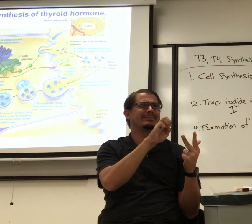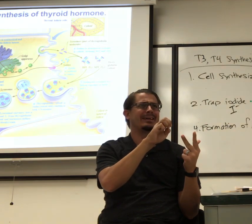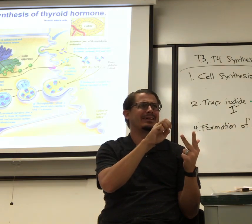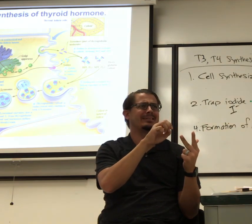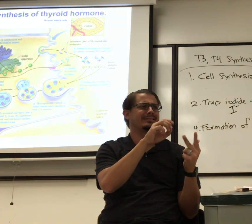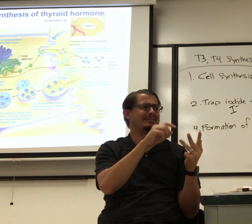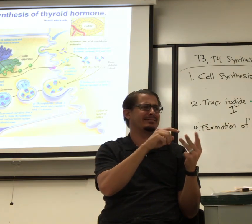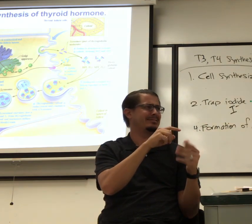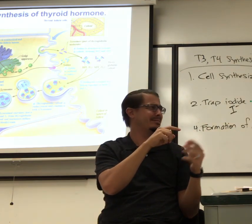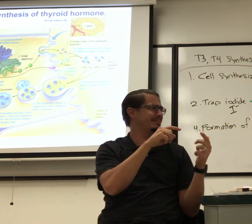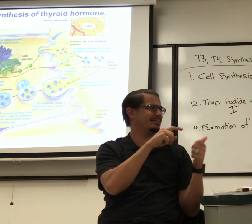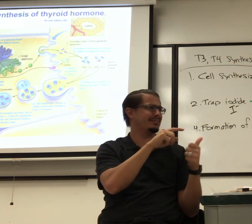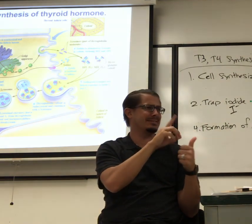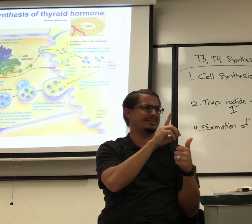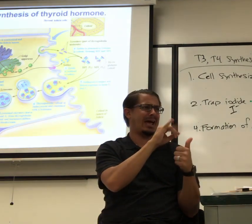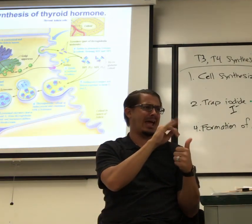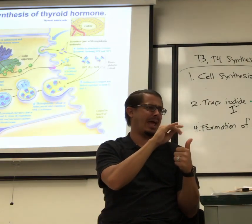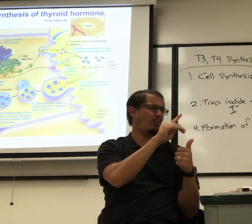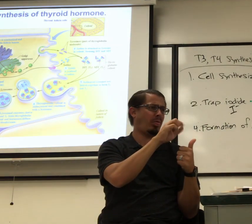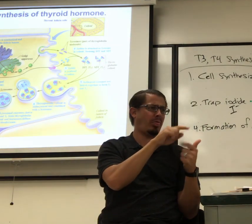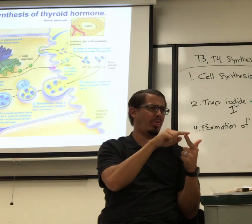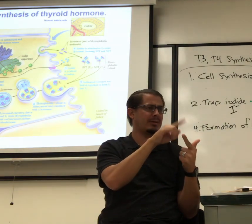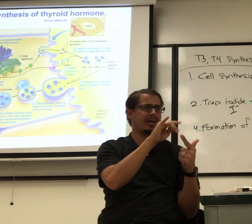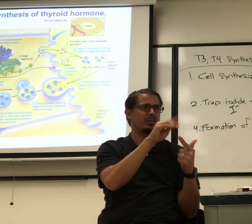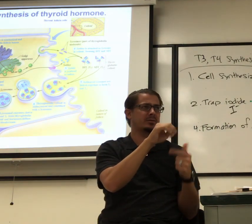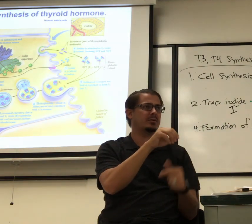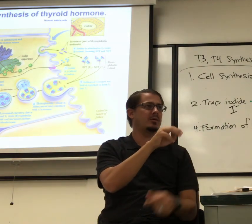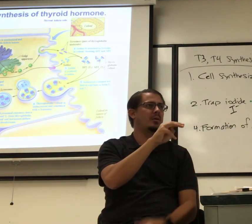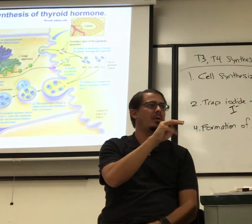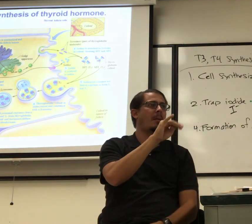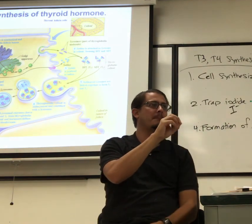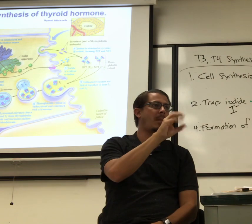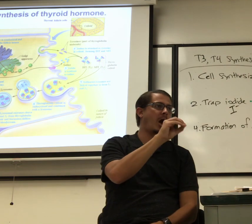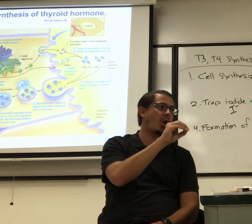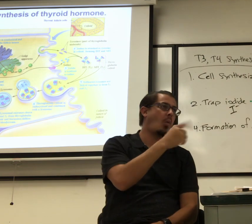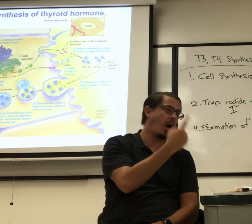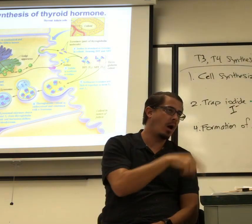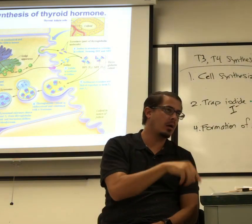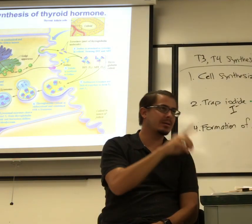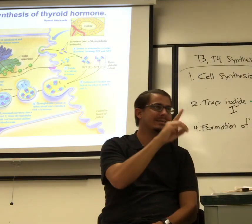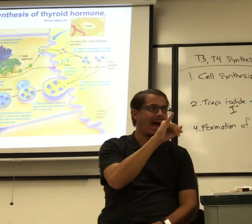MS, it's like monoiodo tyrosine and